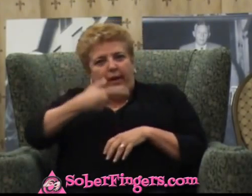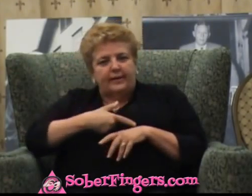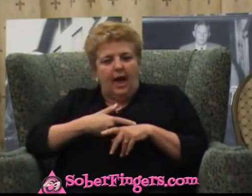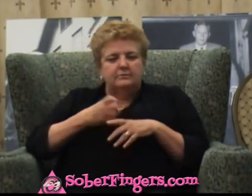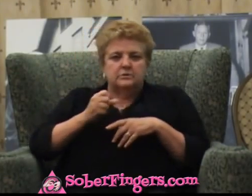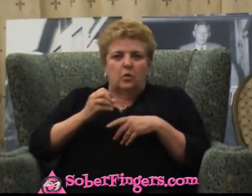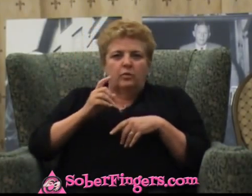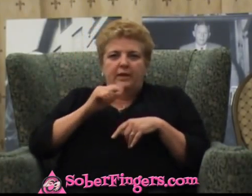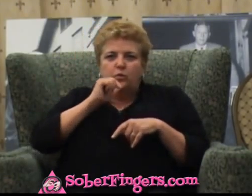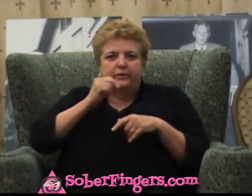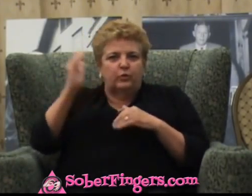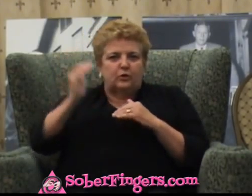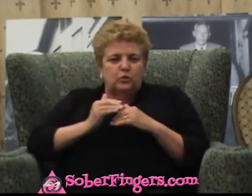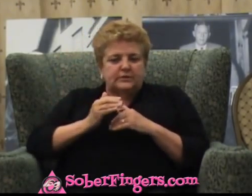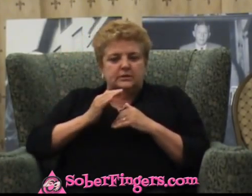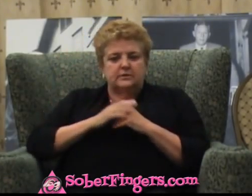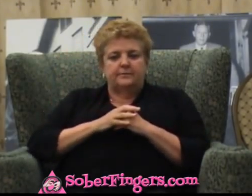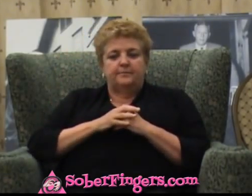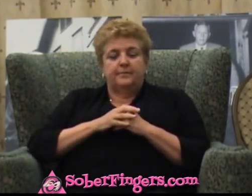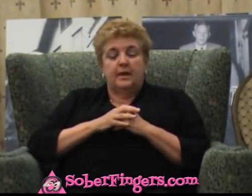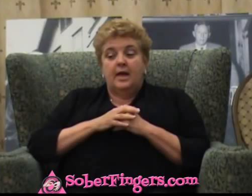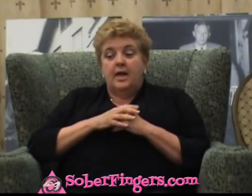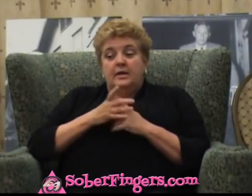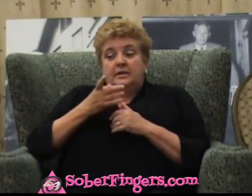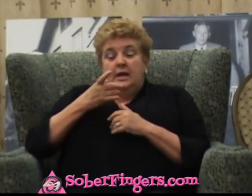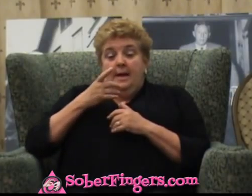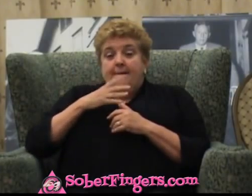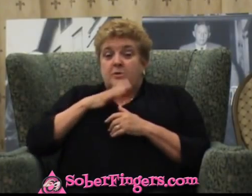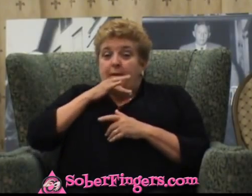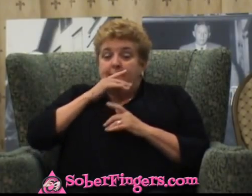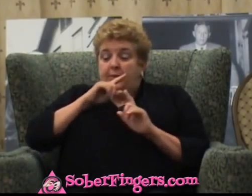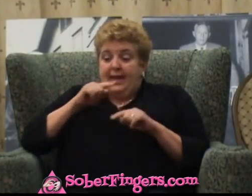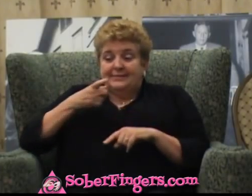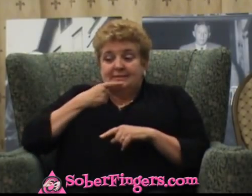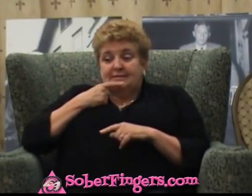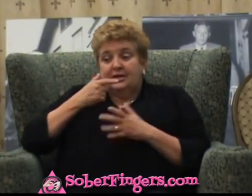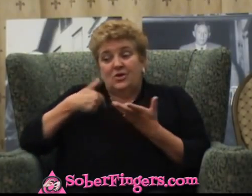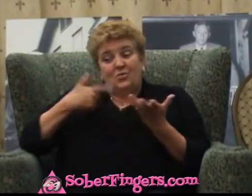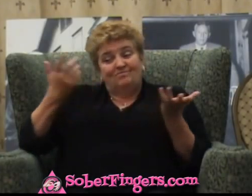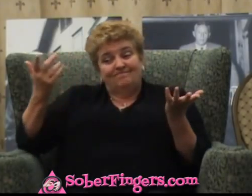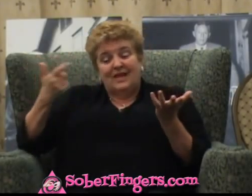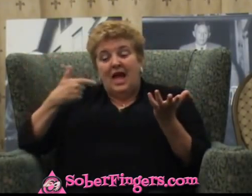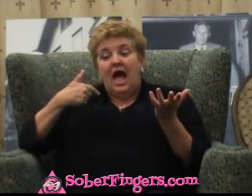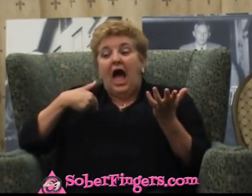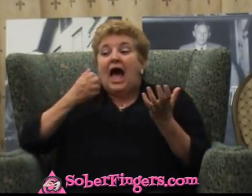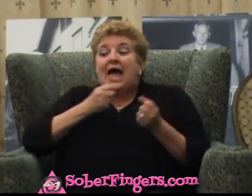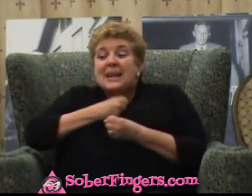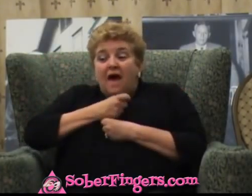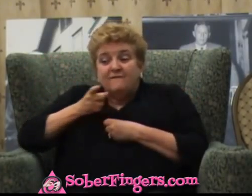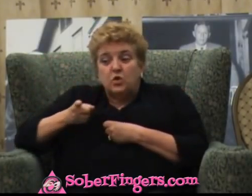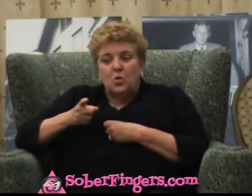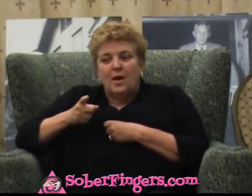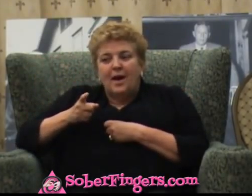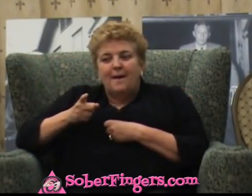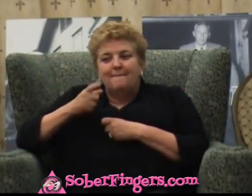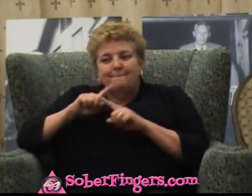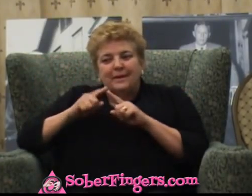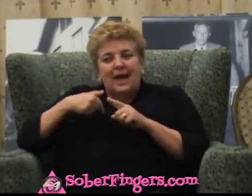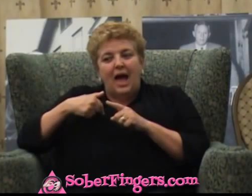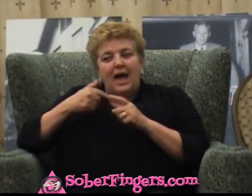said, "Rosellen, I love you, but I'm going to save your life. I'm not getting you out of jail." And my attorney